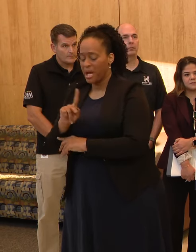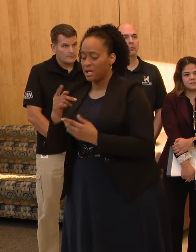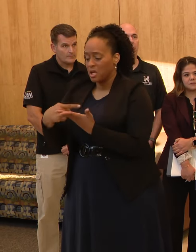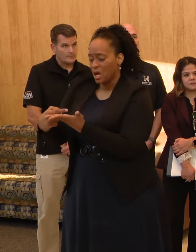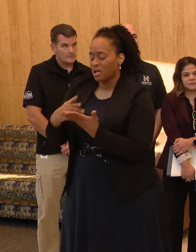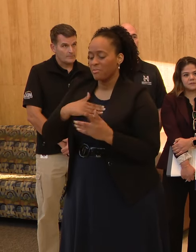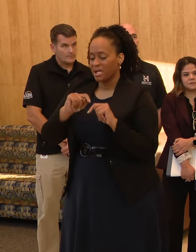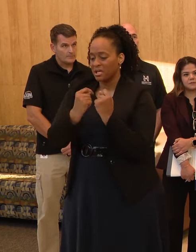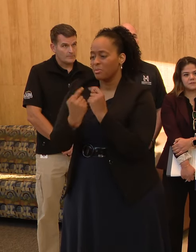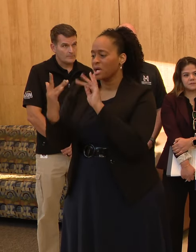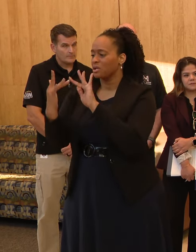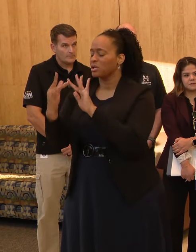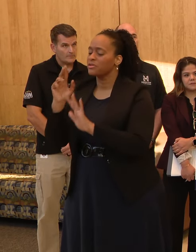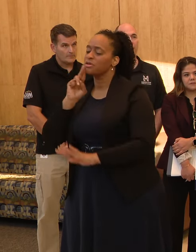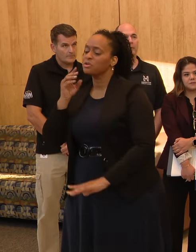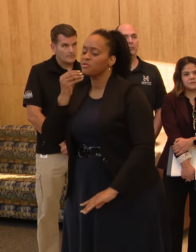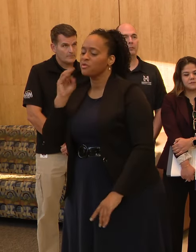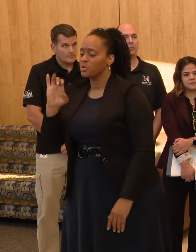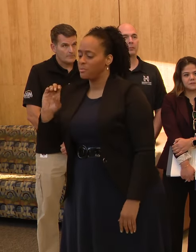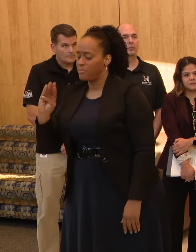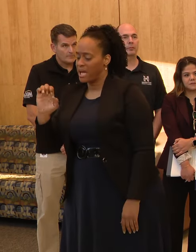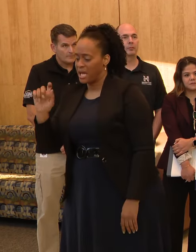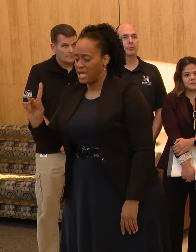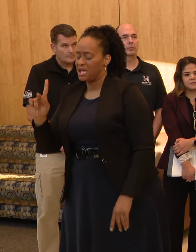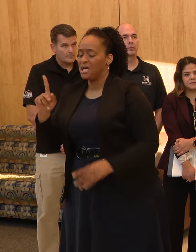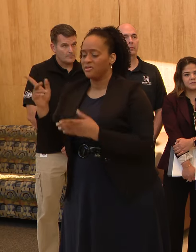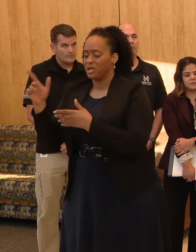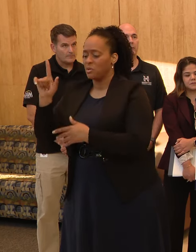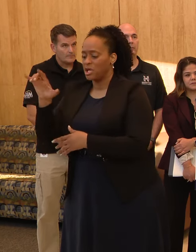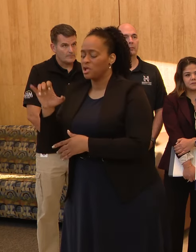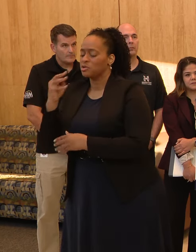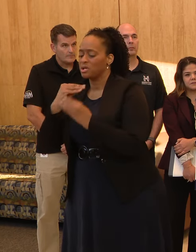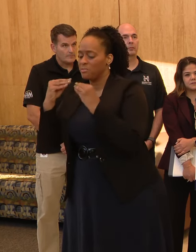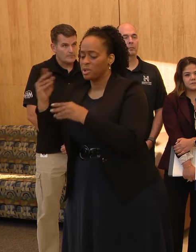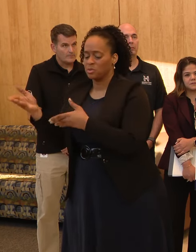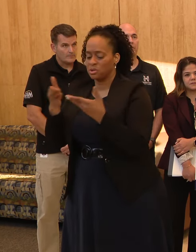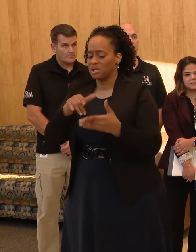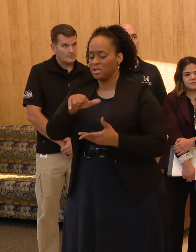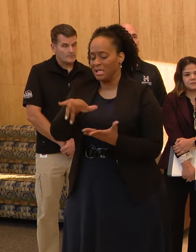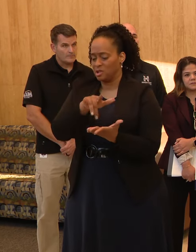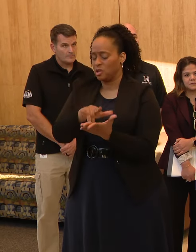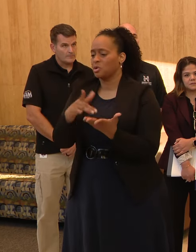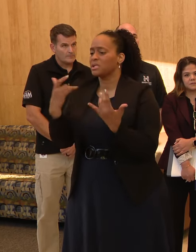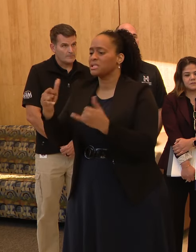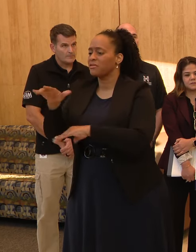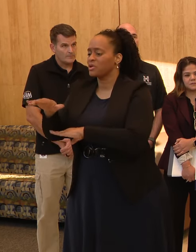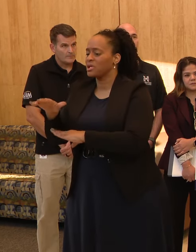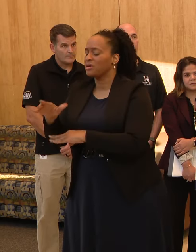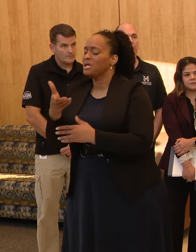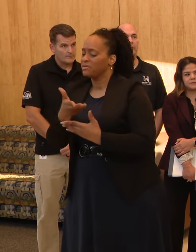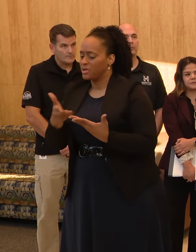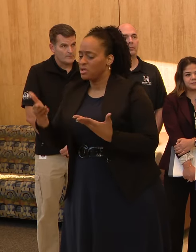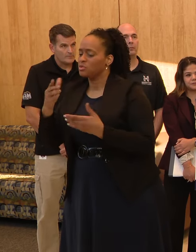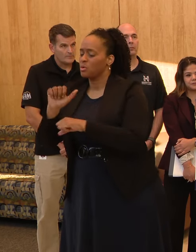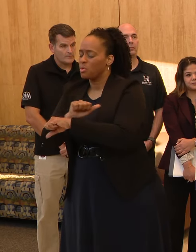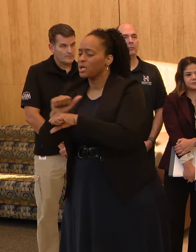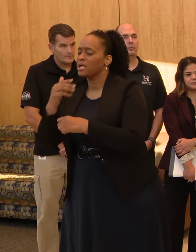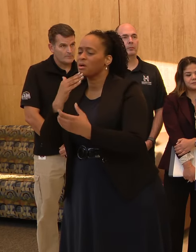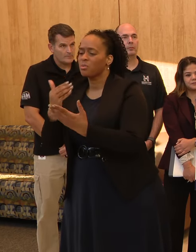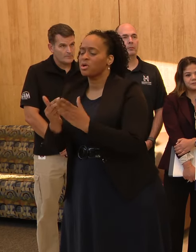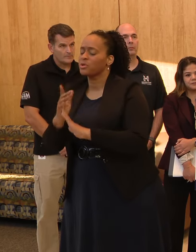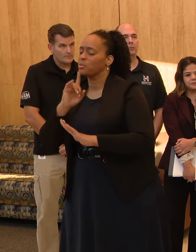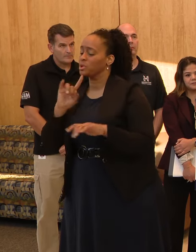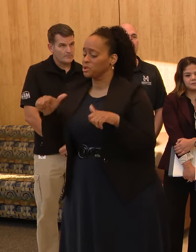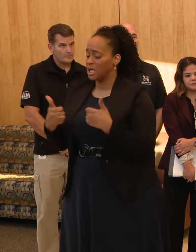my team, we got a hold of the food bank who took 100 meals to Acres Home this afternoon. So things are working well. As I've said, the